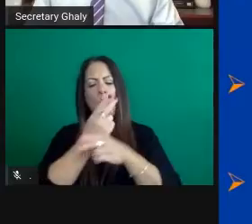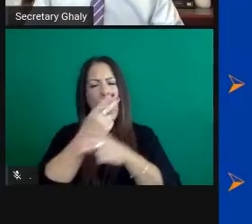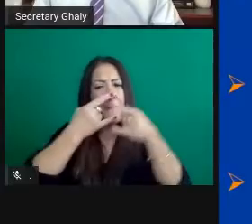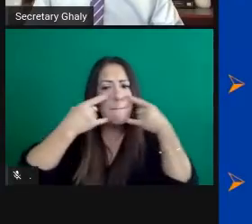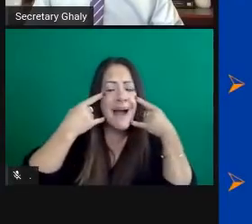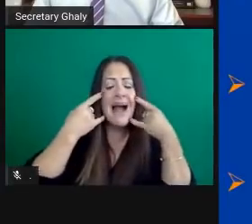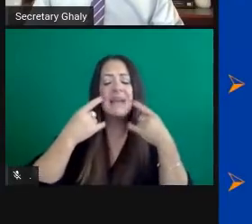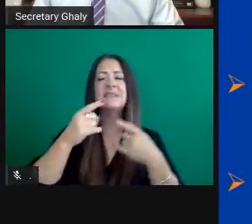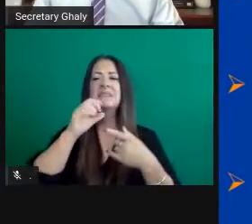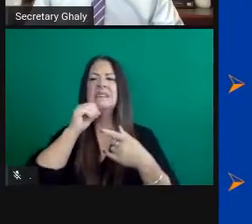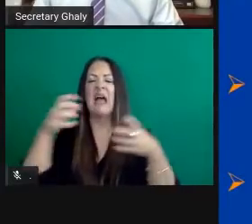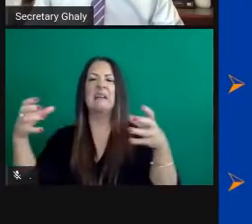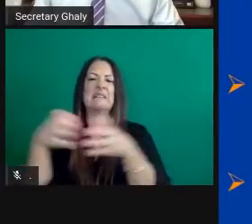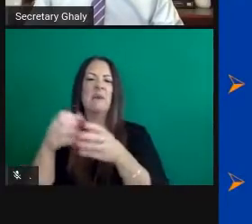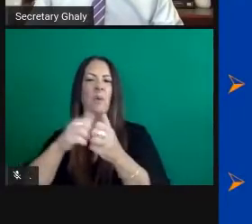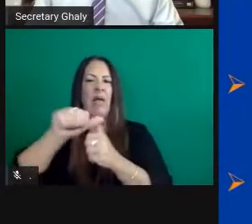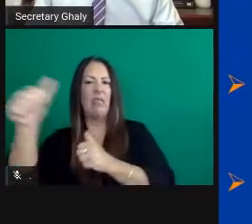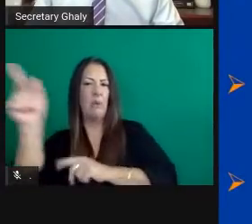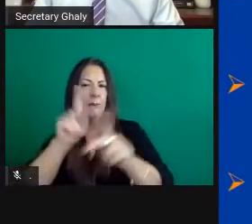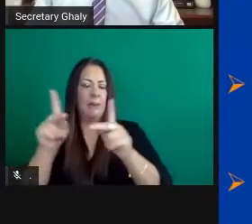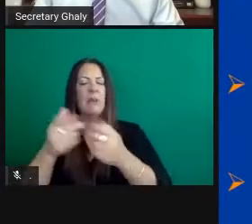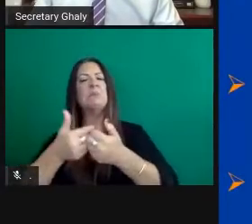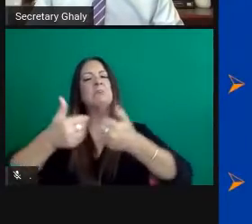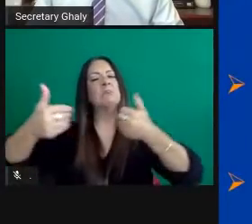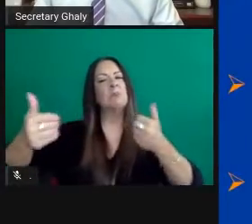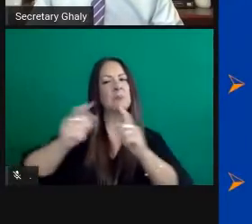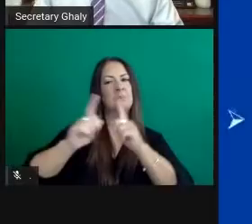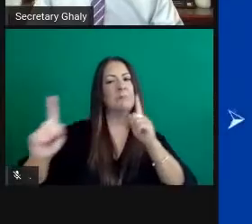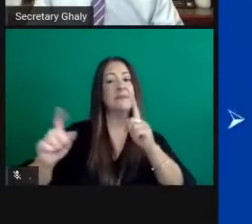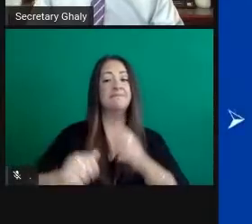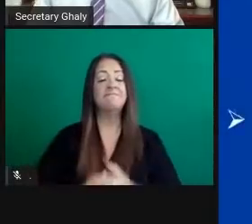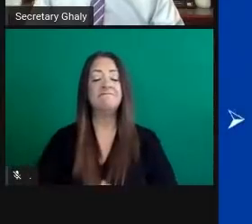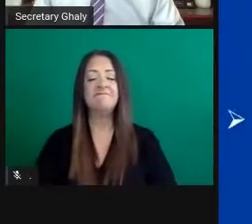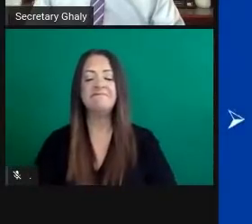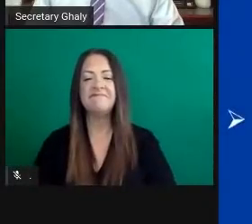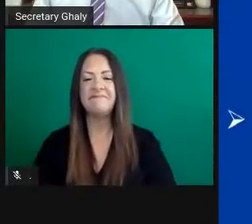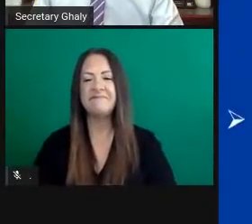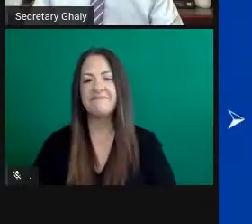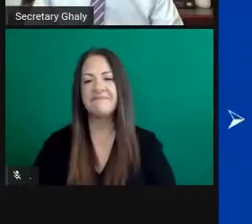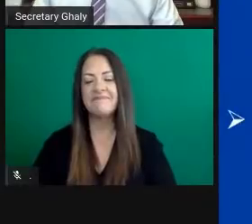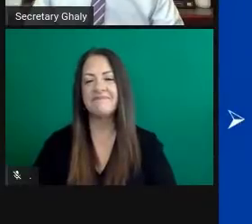be at the same cemetery also visiting.